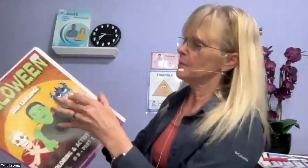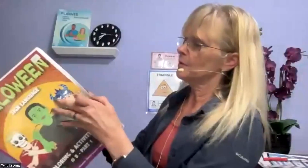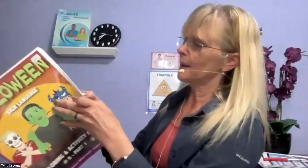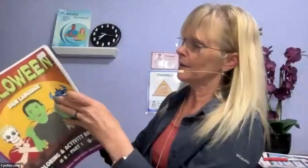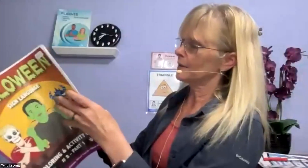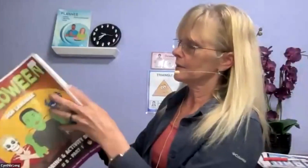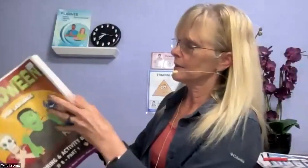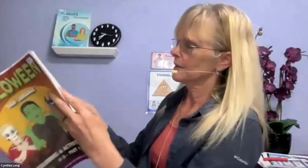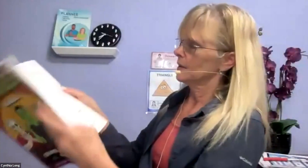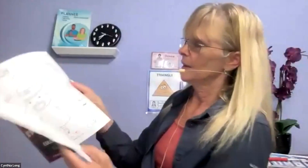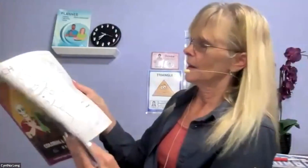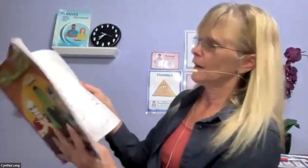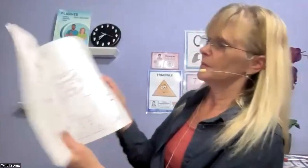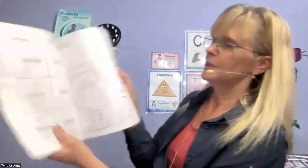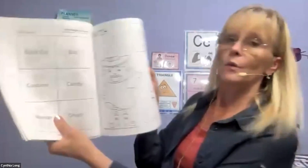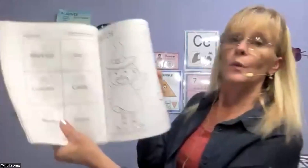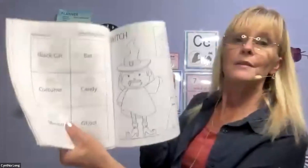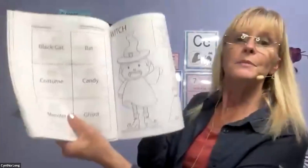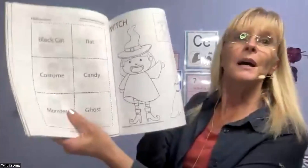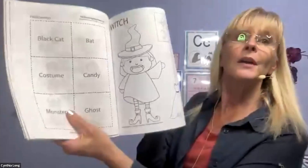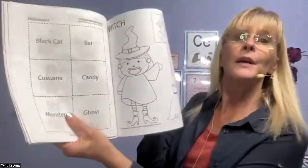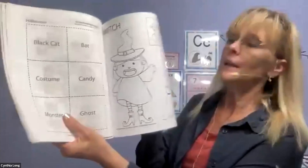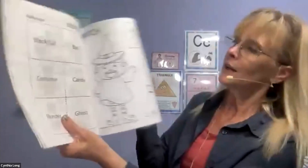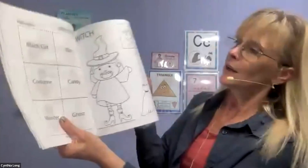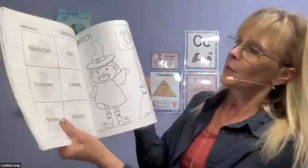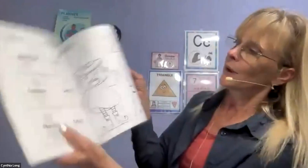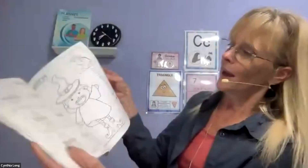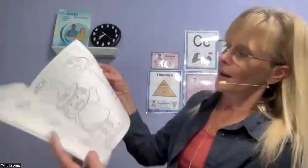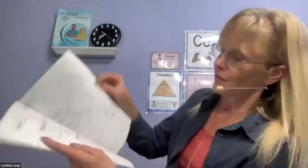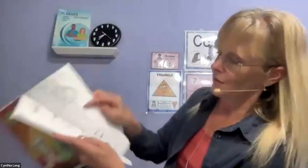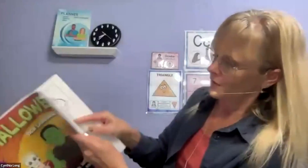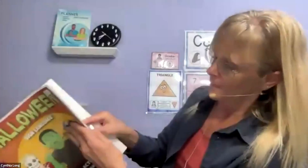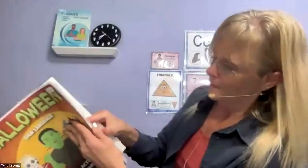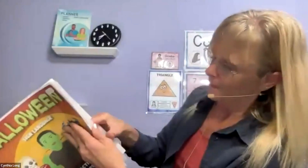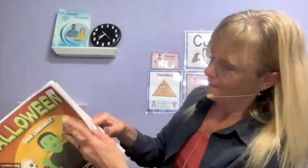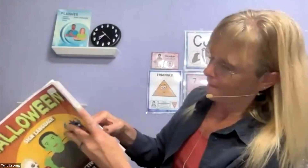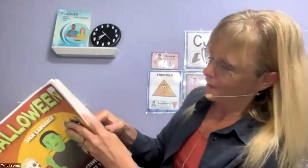move better. So we have some coloring. We have